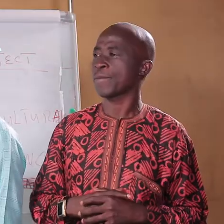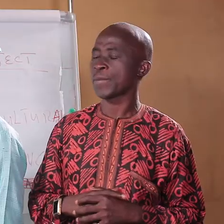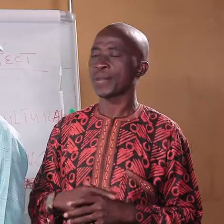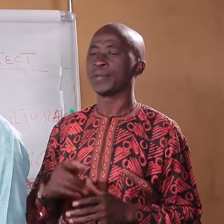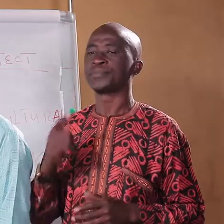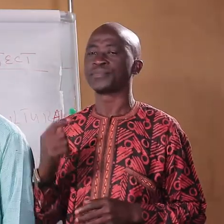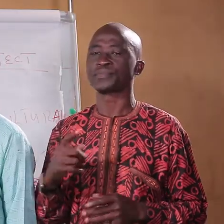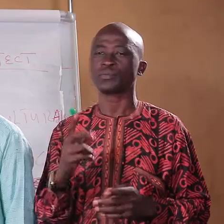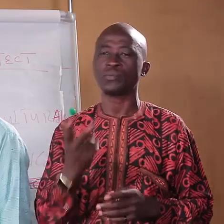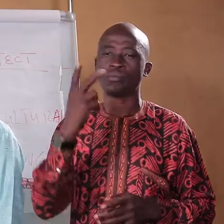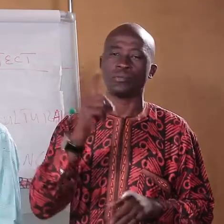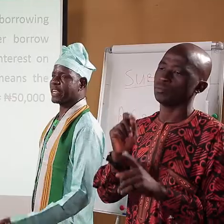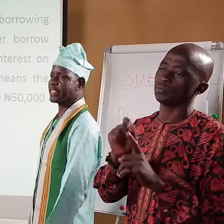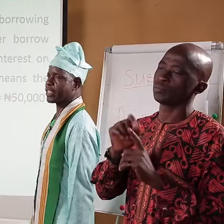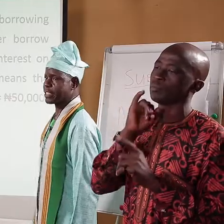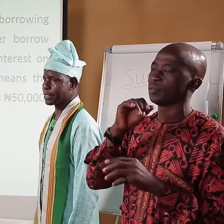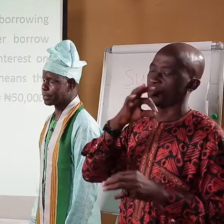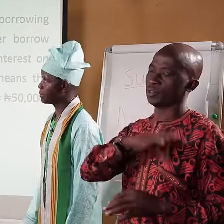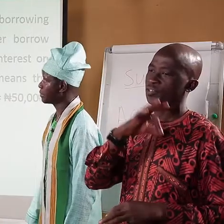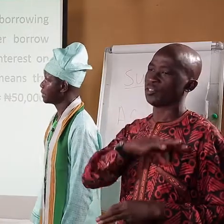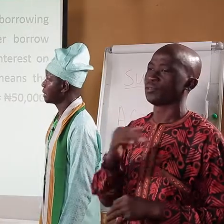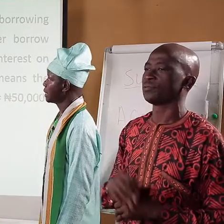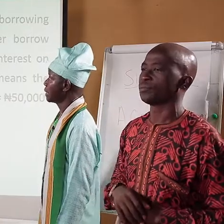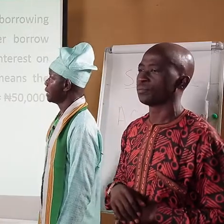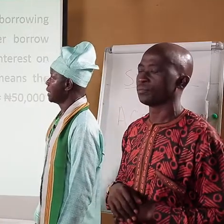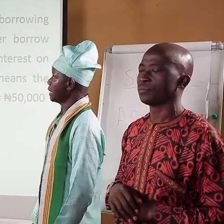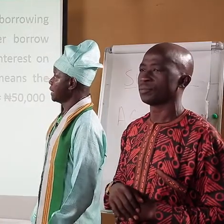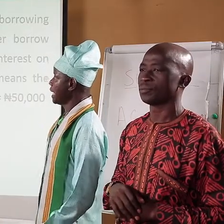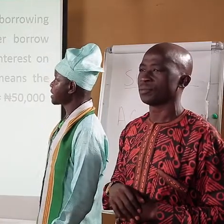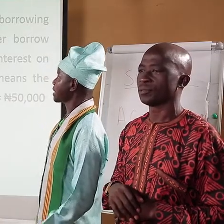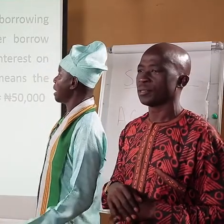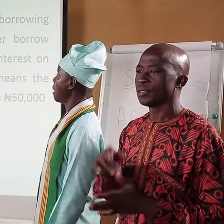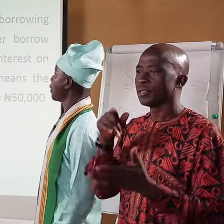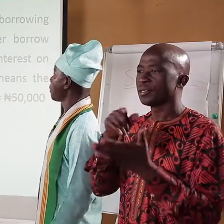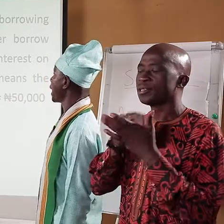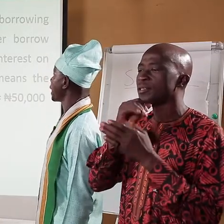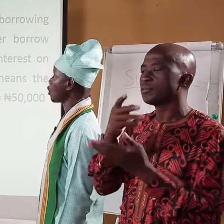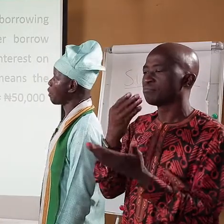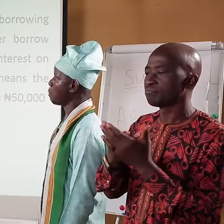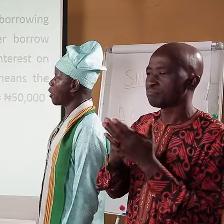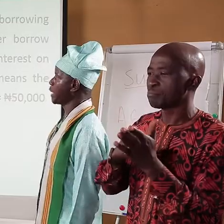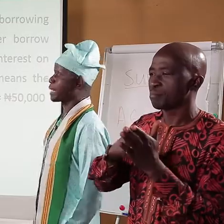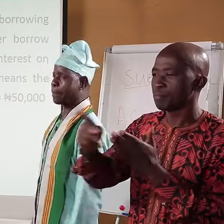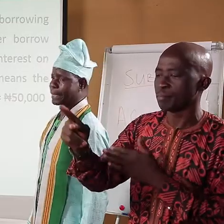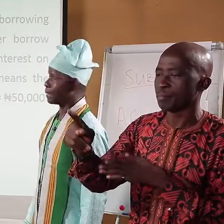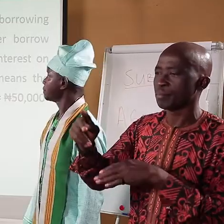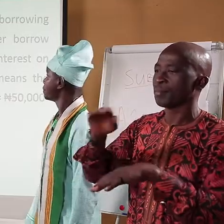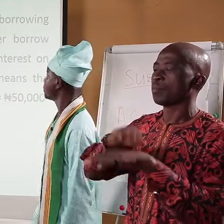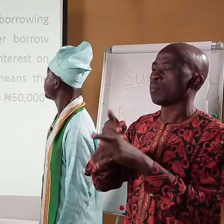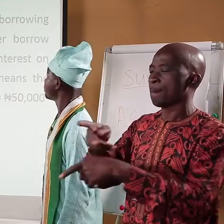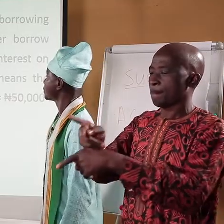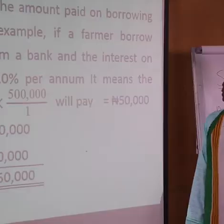The third terminology is interest. This is the amount paid on borrowing